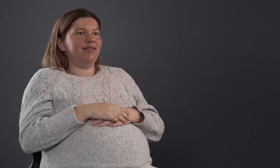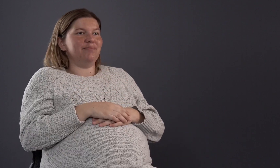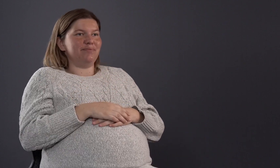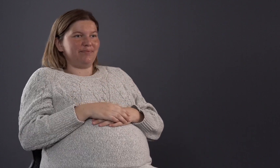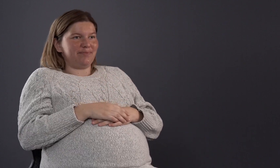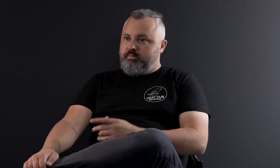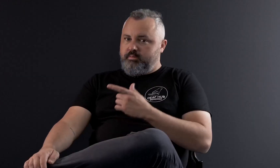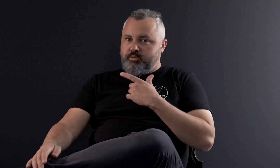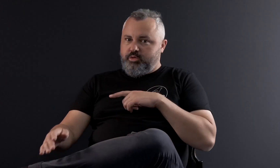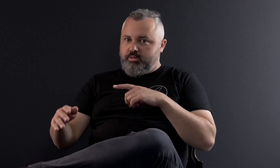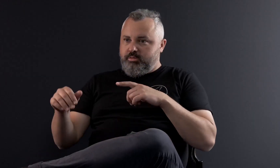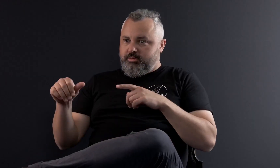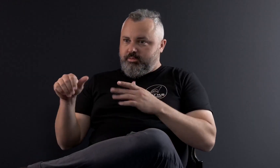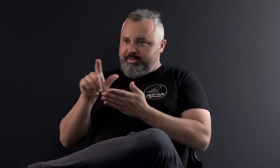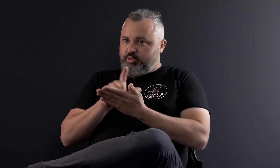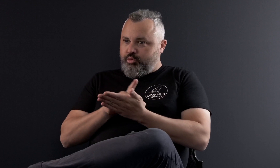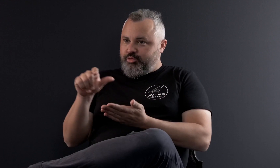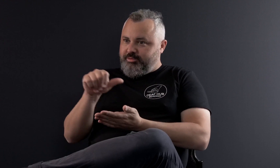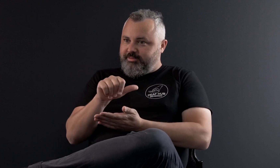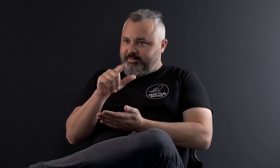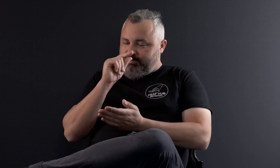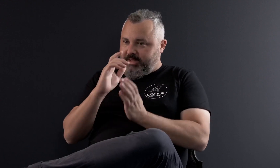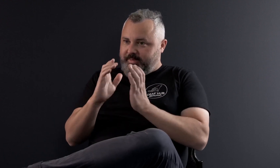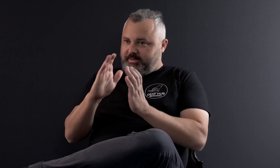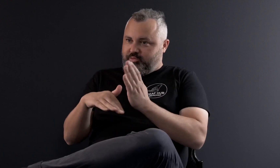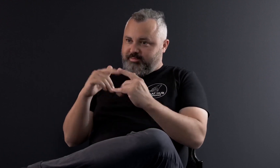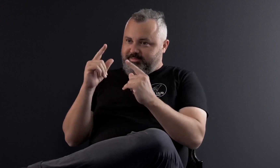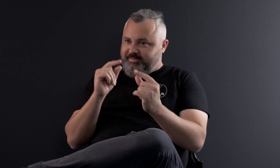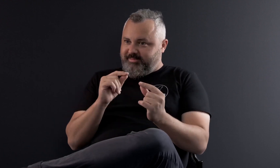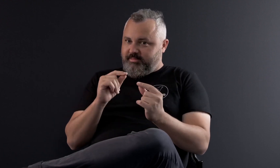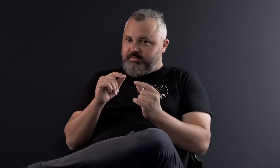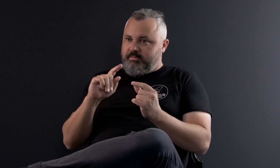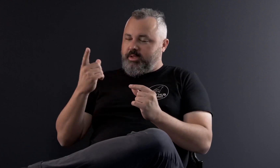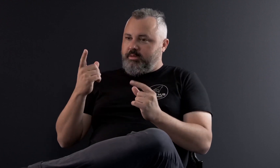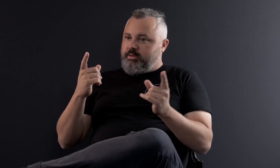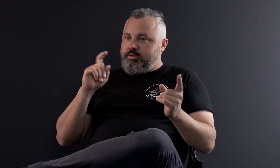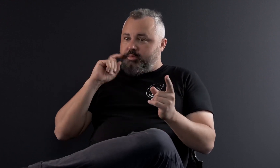Well, legally you have the right to communication up until the anaesthetic kicks in, but they refused to provide an interpreter.